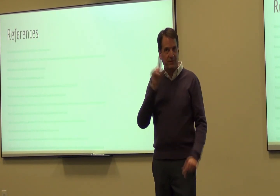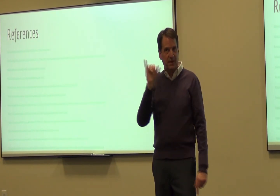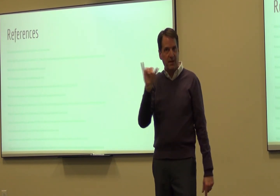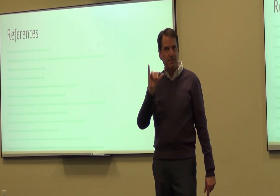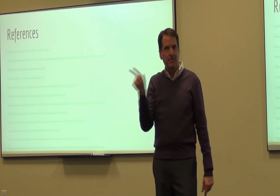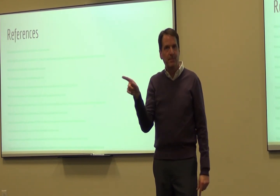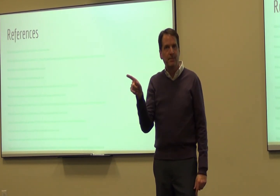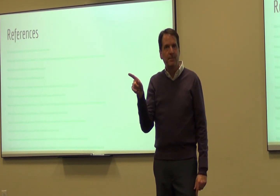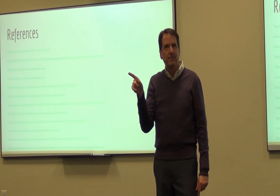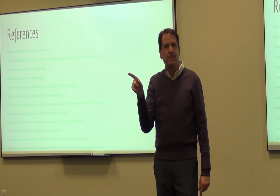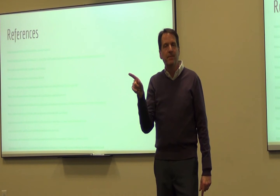people?